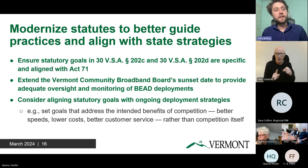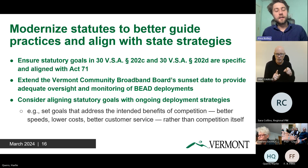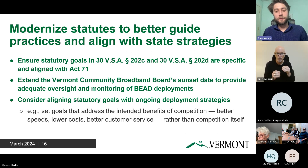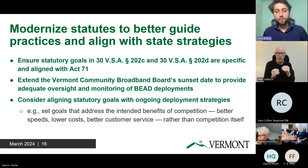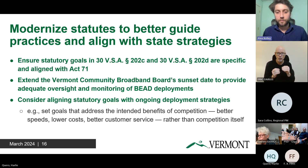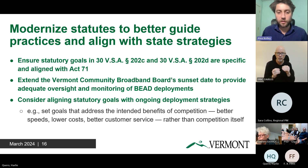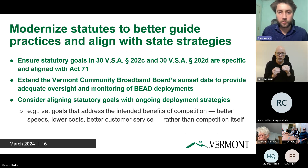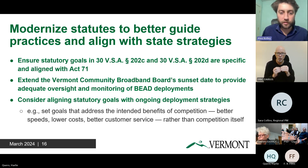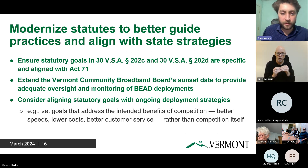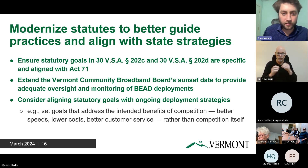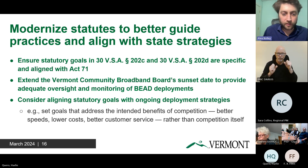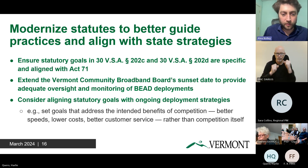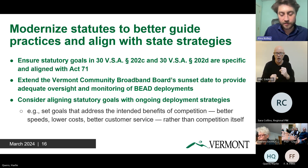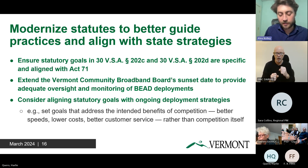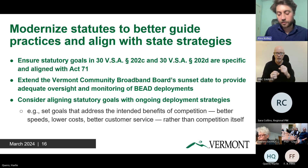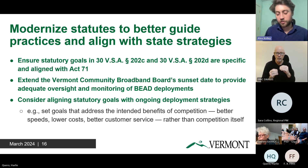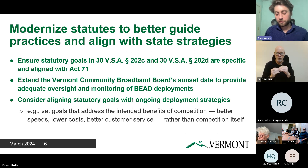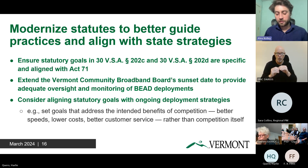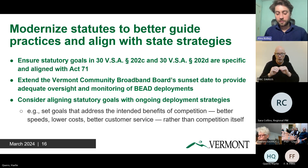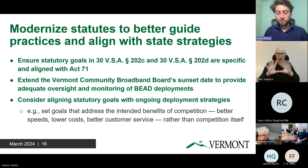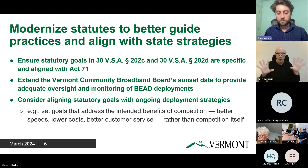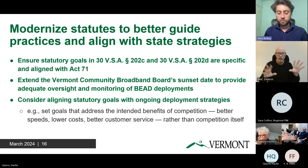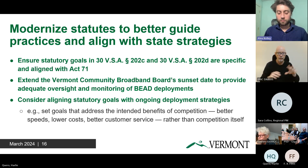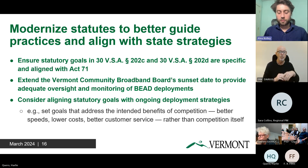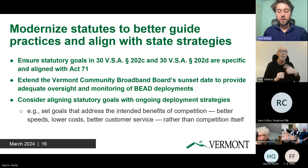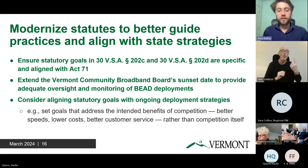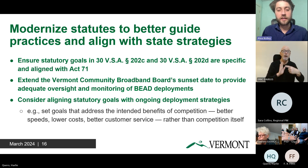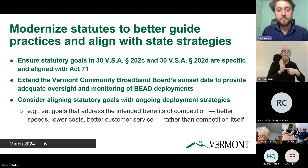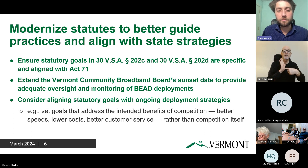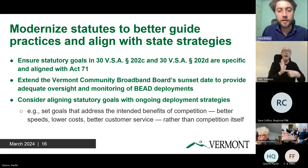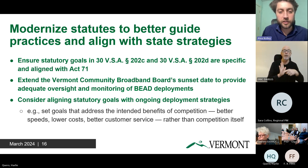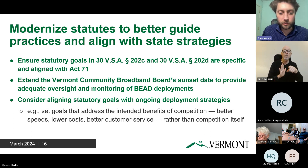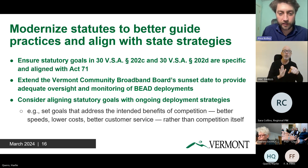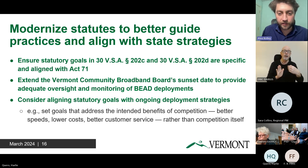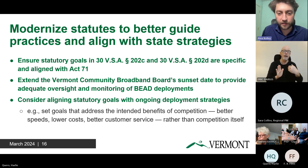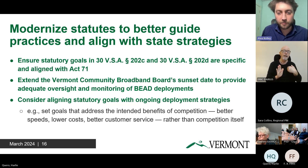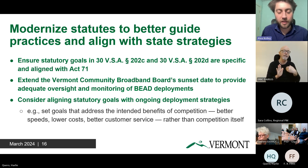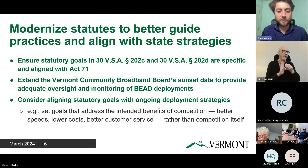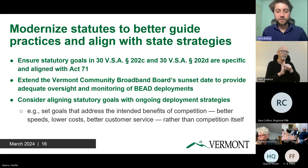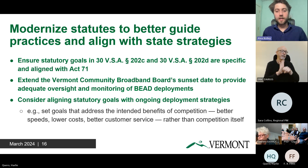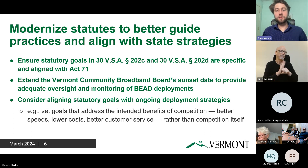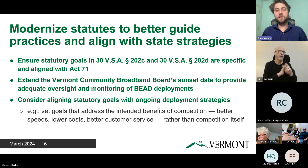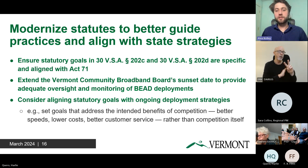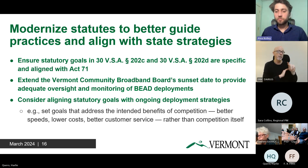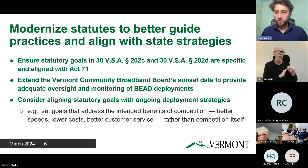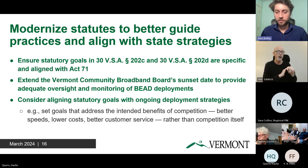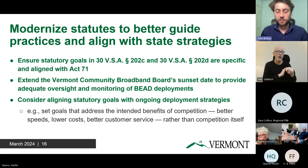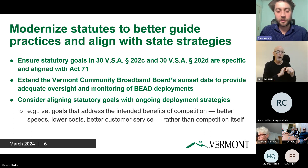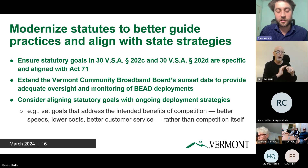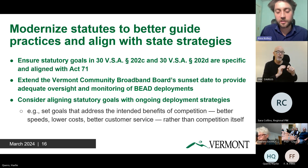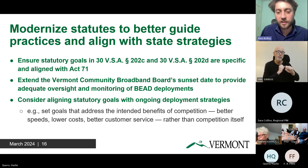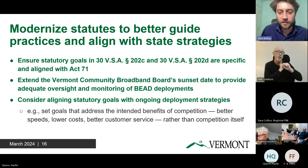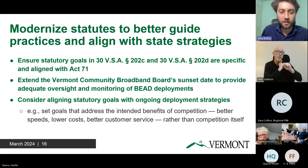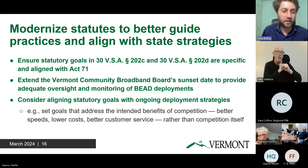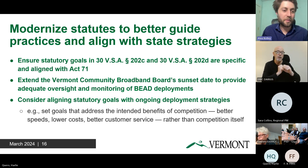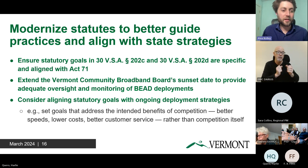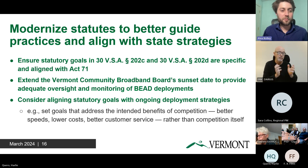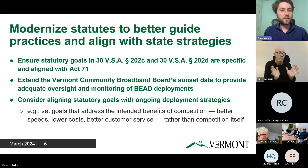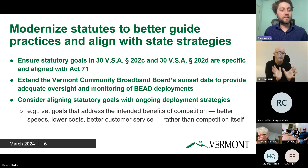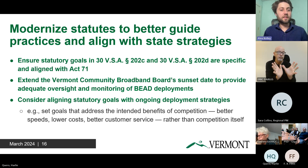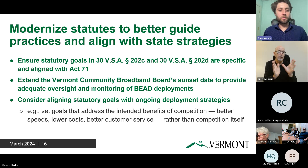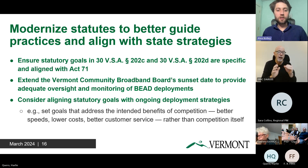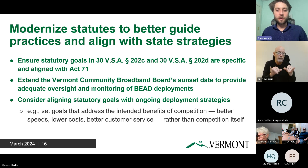here, the state should be promoting and measuring the benefits of competition, which